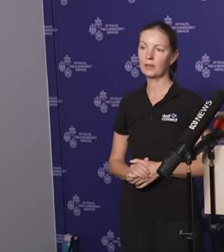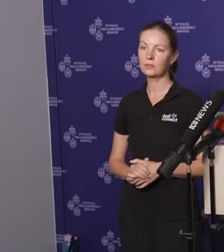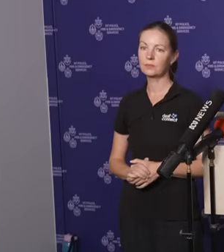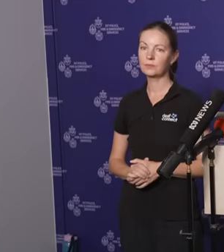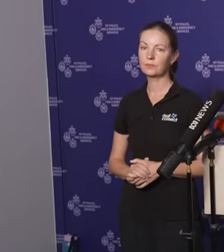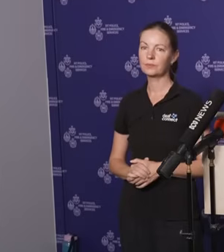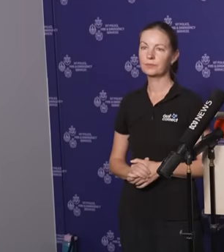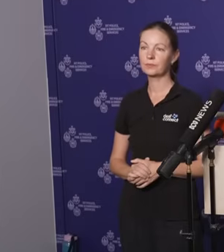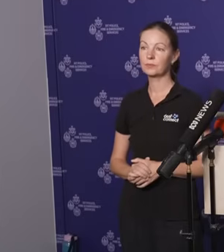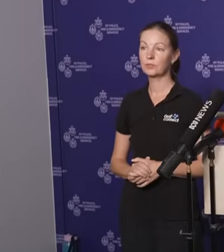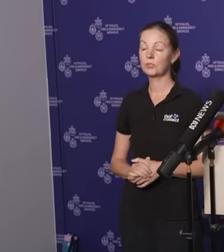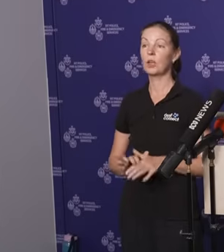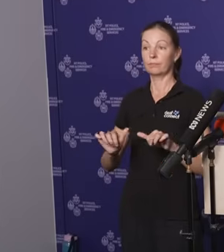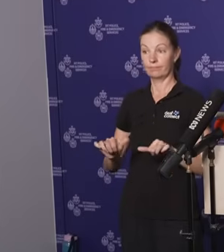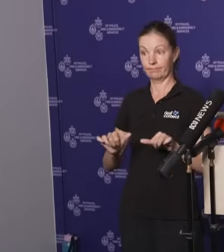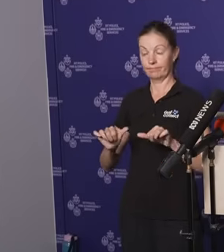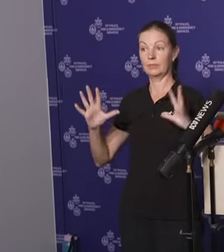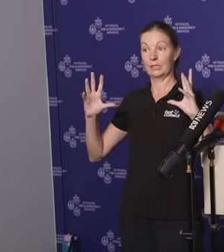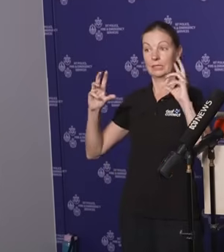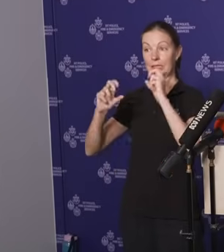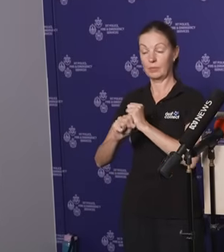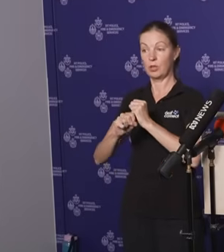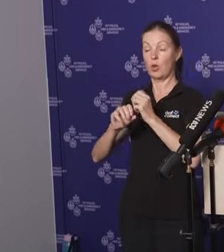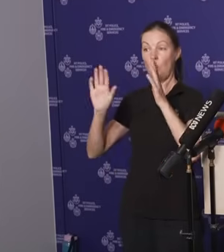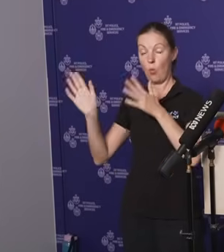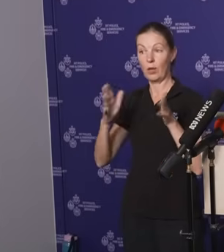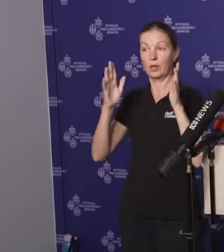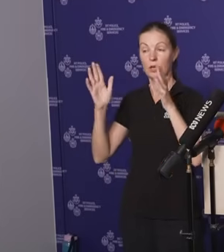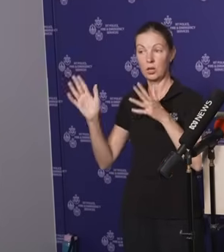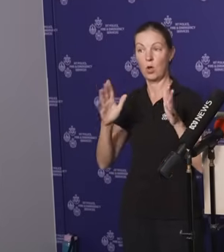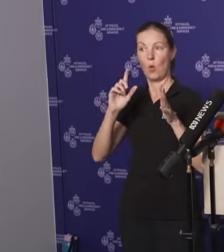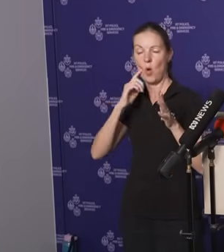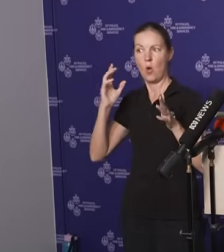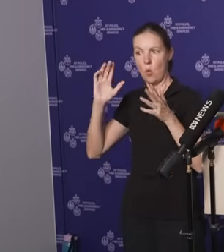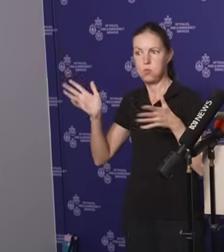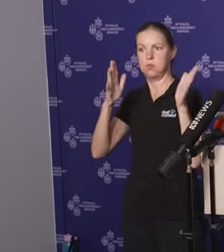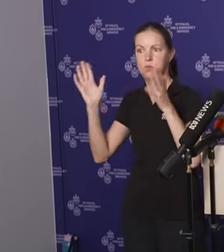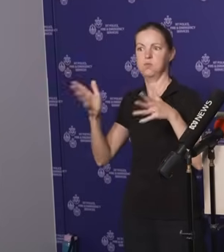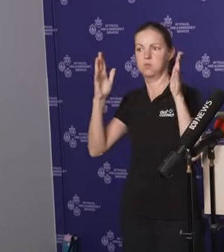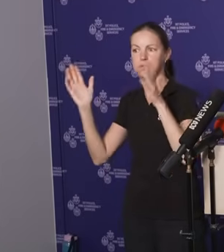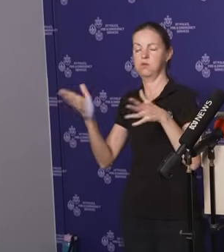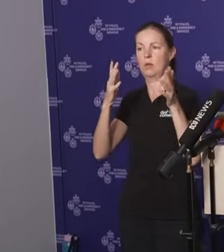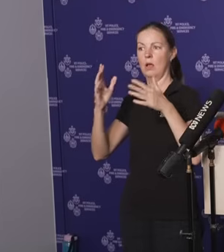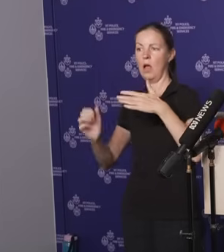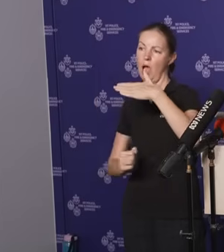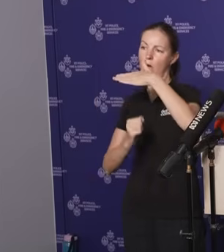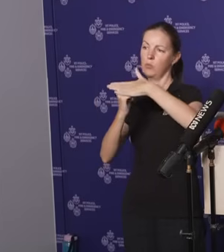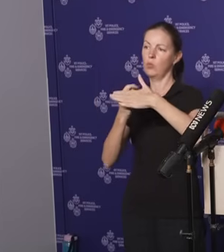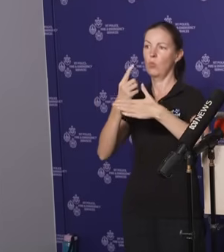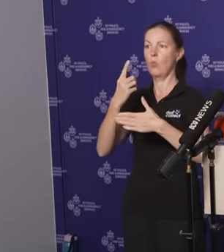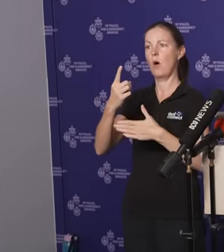So just to recap on the winds will strengthen to 100 kilometres an hour with stronger gusts